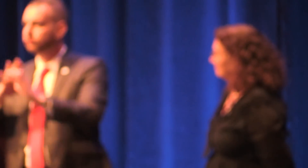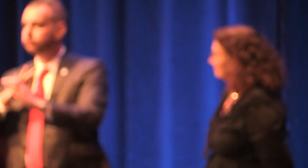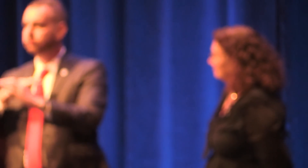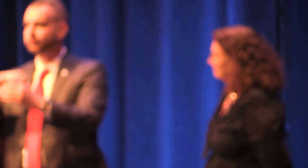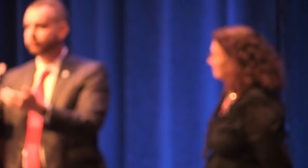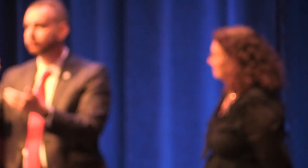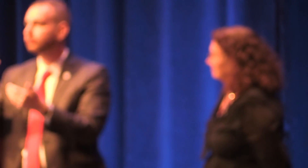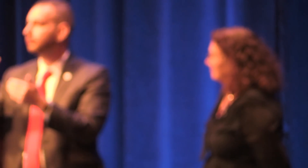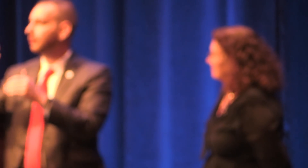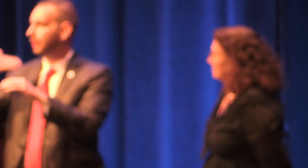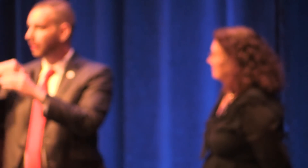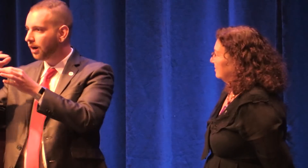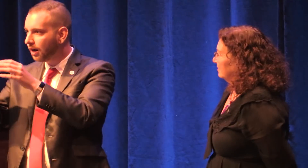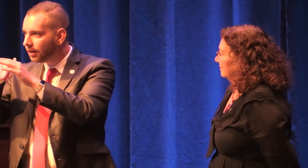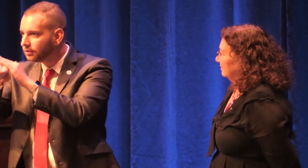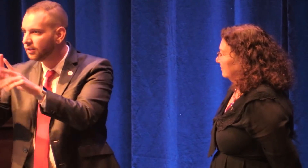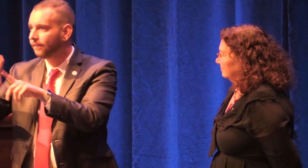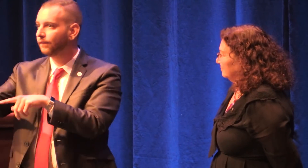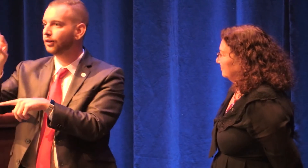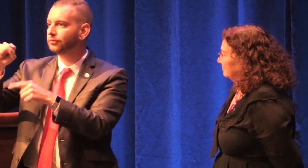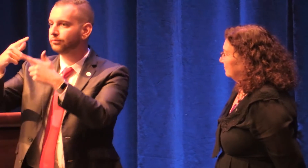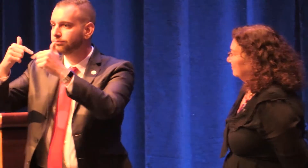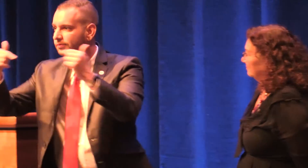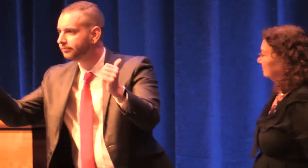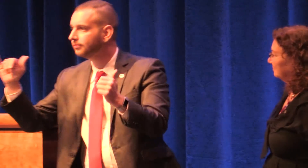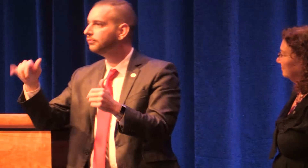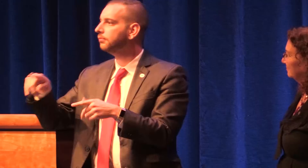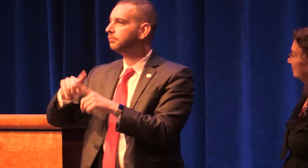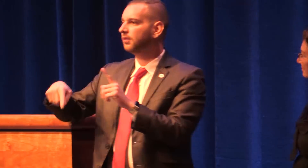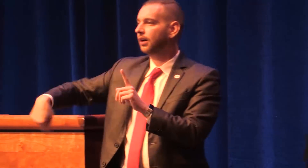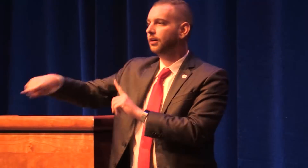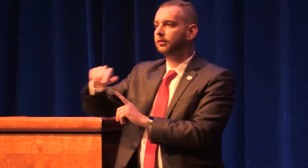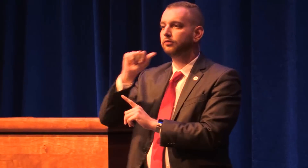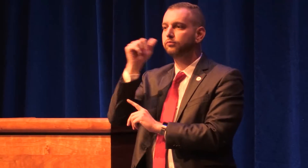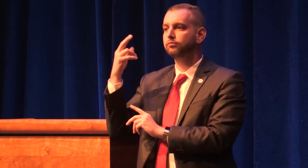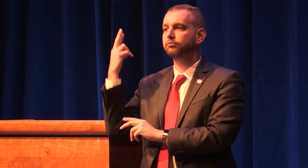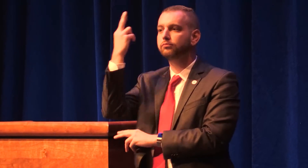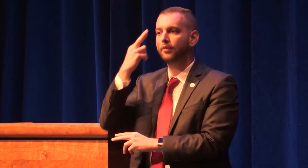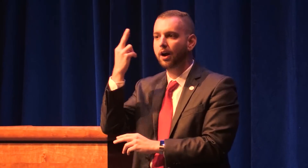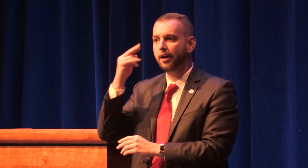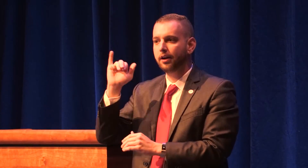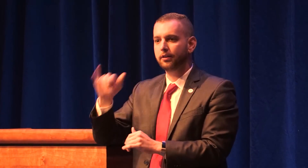So young people today have full access. They don't even know what it is to fight for that. But